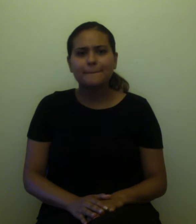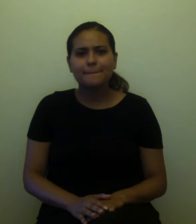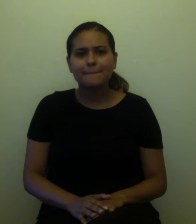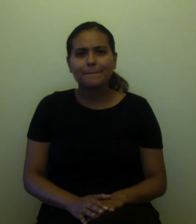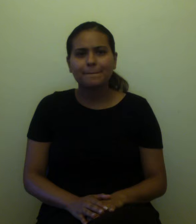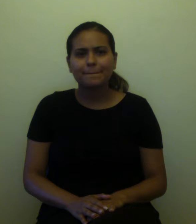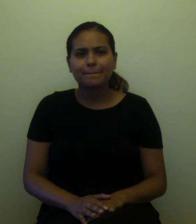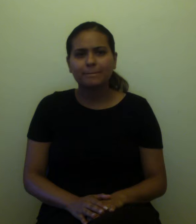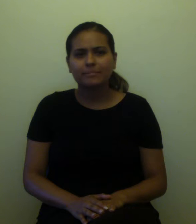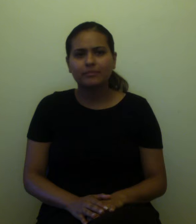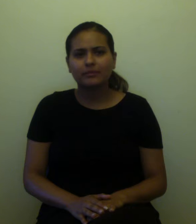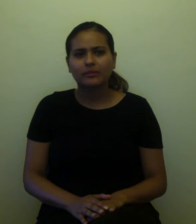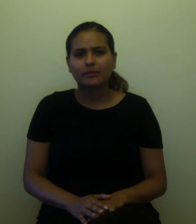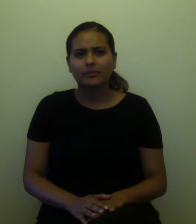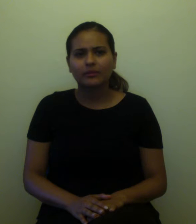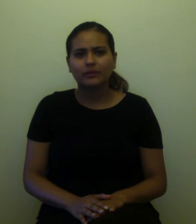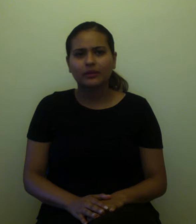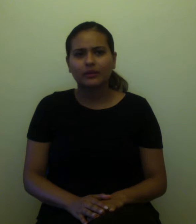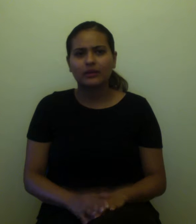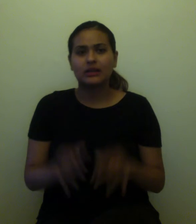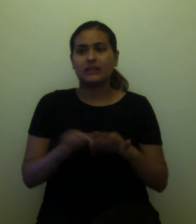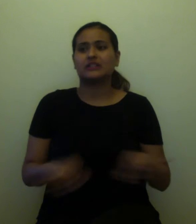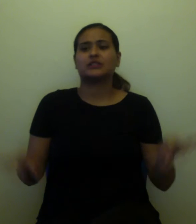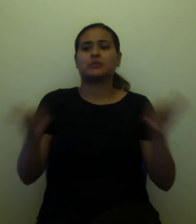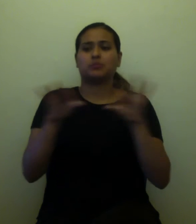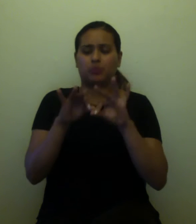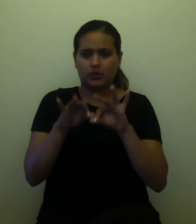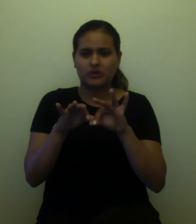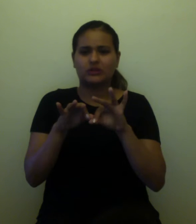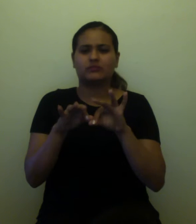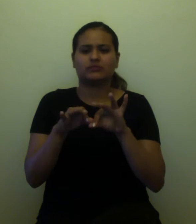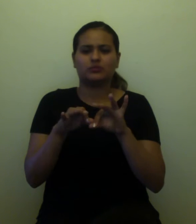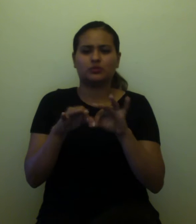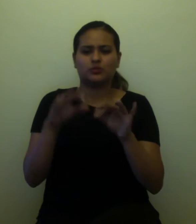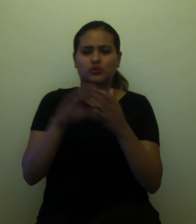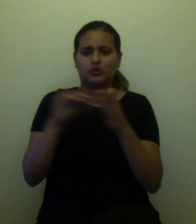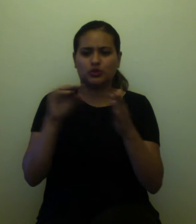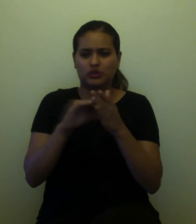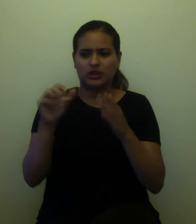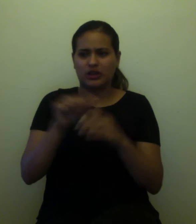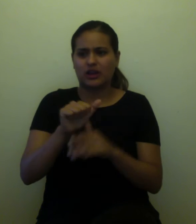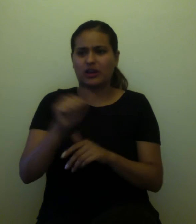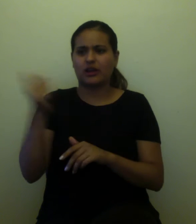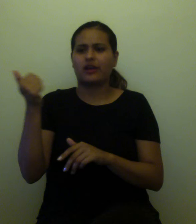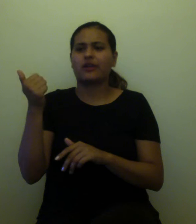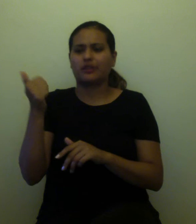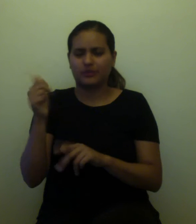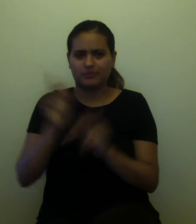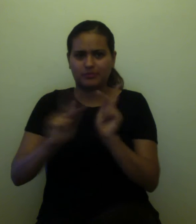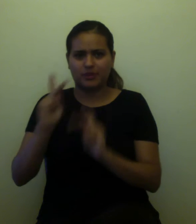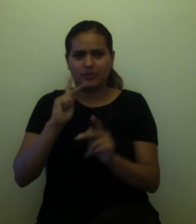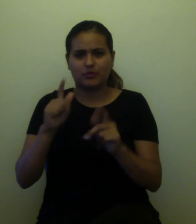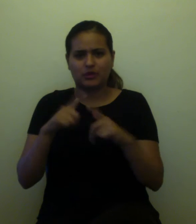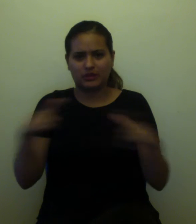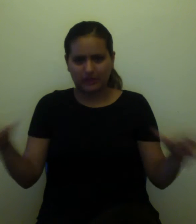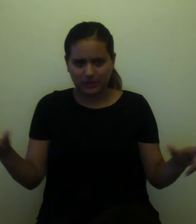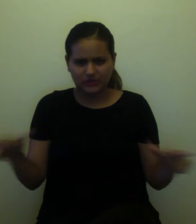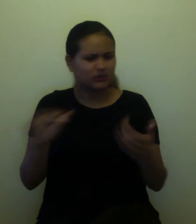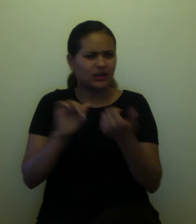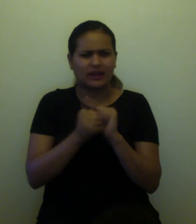important. The question is, how do you do that? Well, it's actually really easy. You look